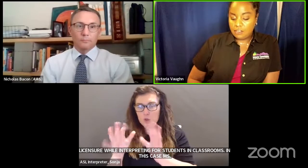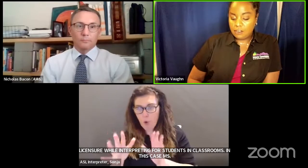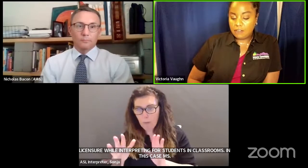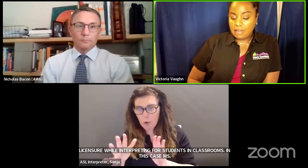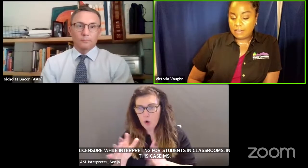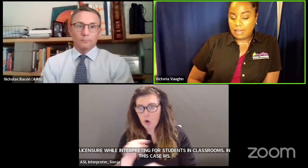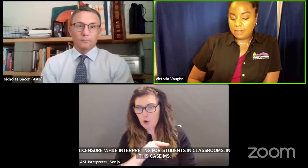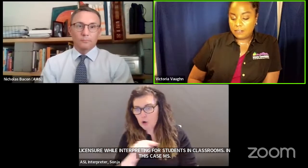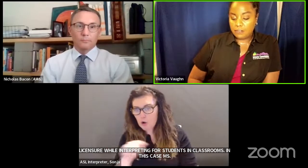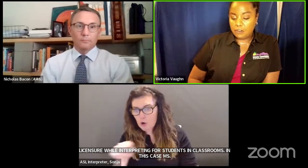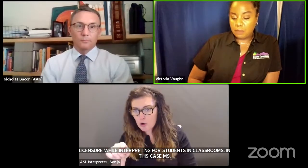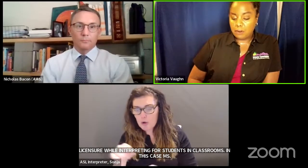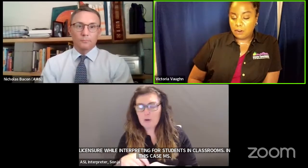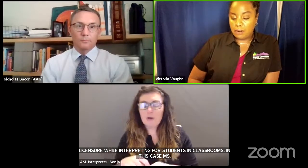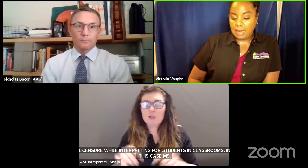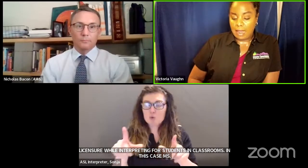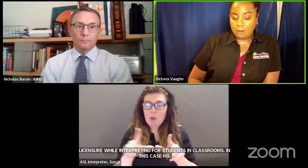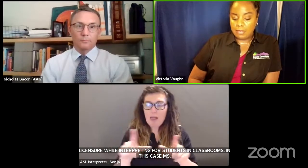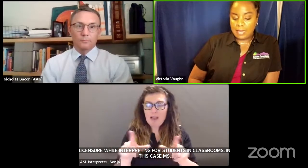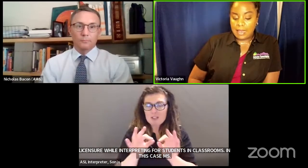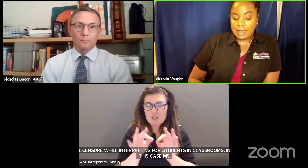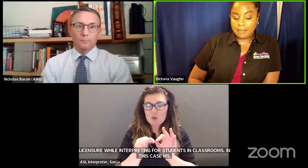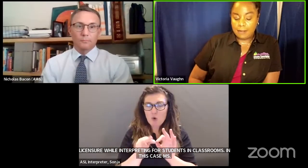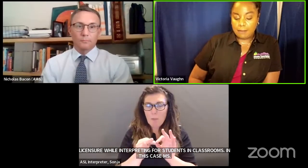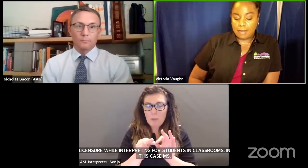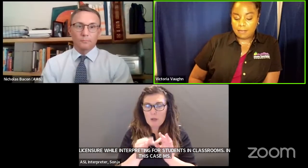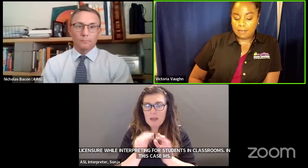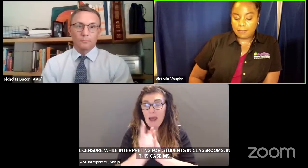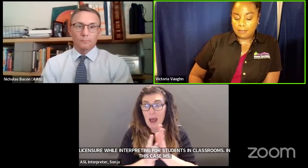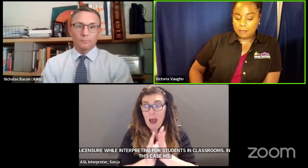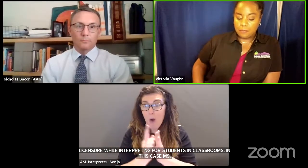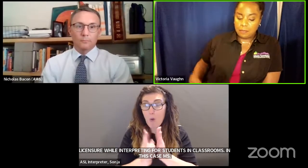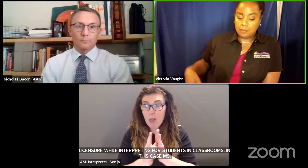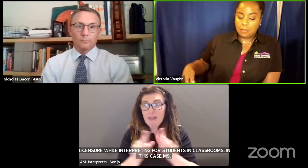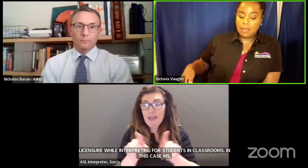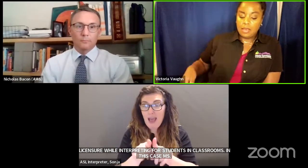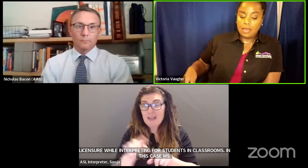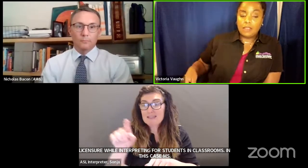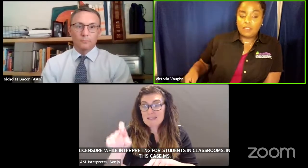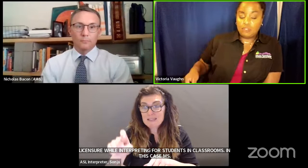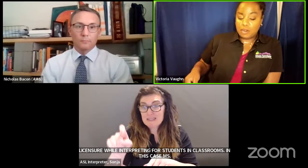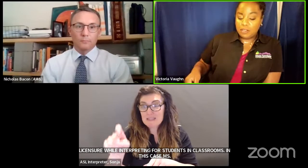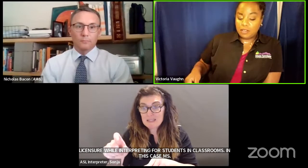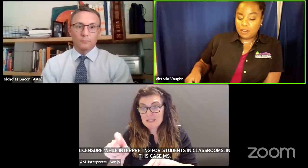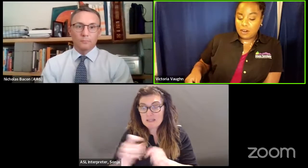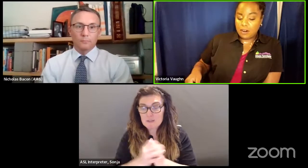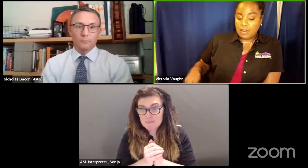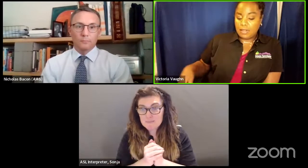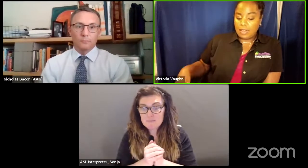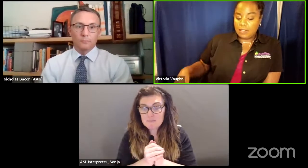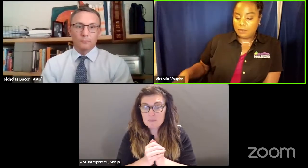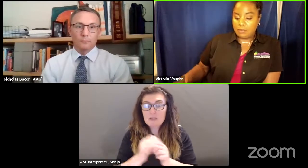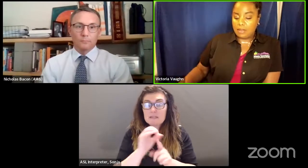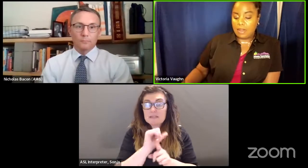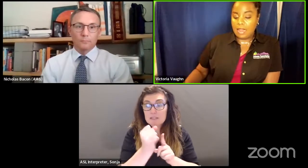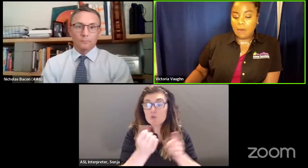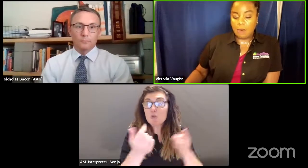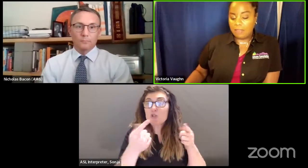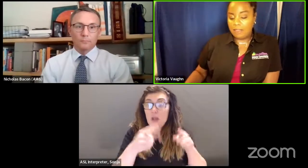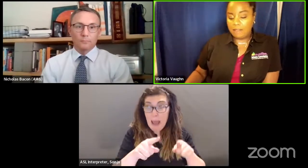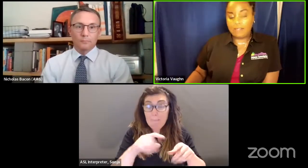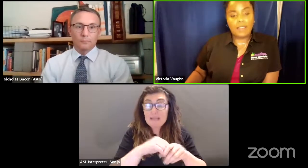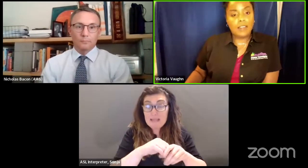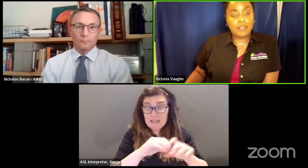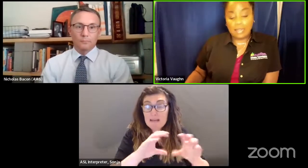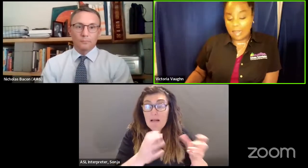And she served as a licensed interpreter on an hourly as needed basis. This situation did occur in a classroom setting. However,